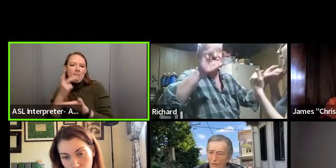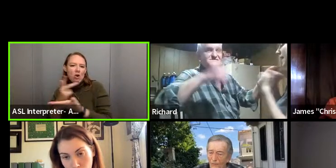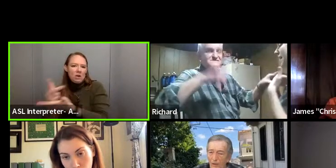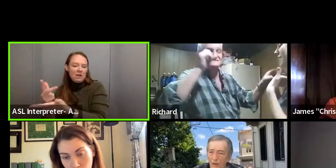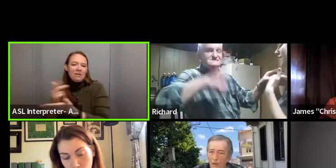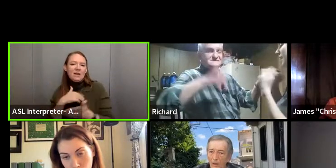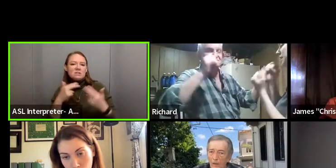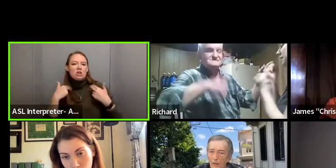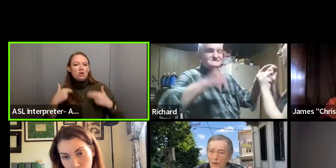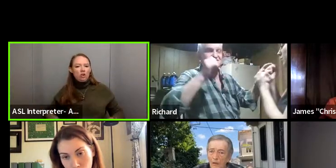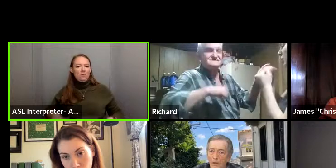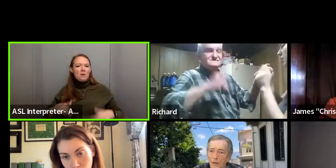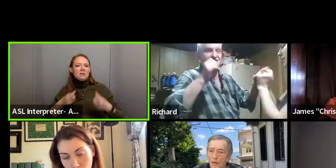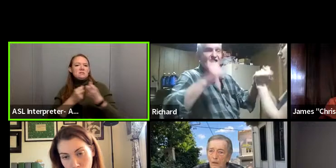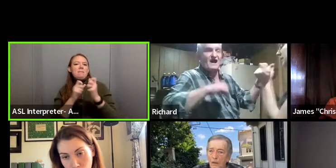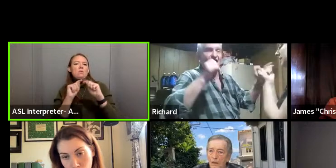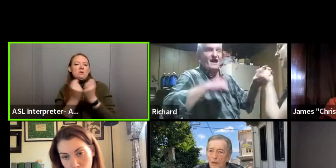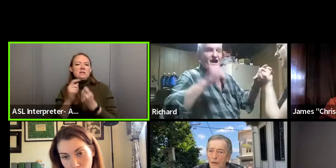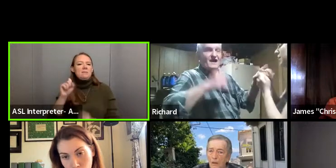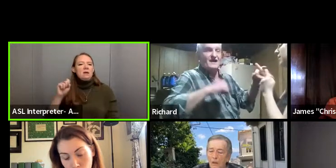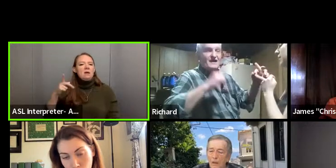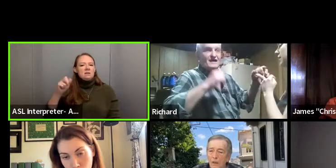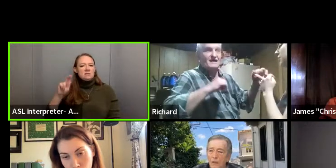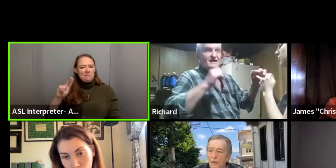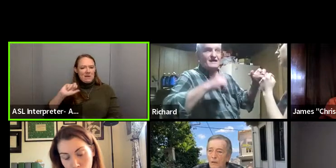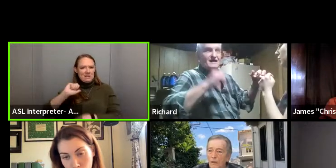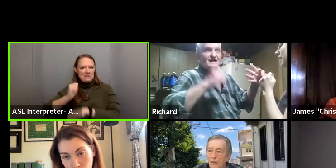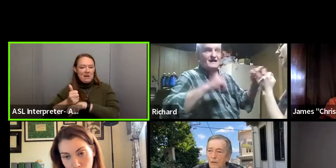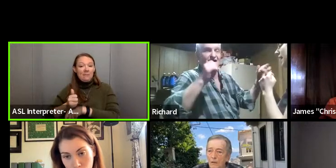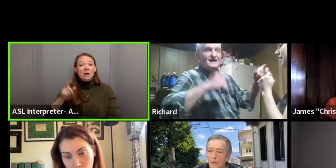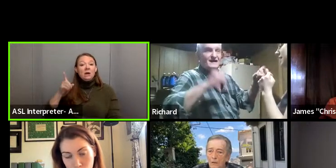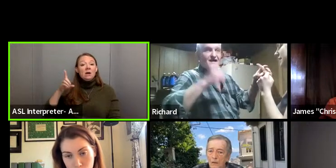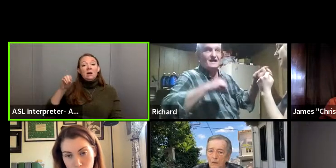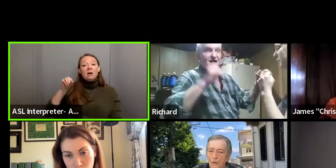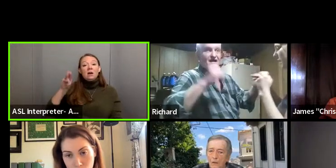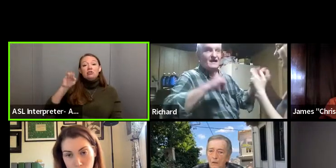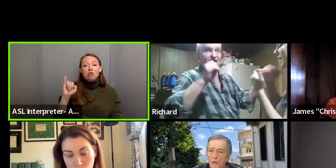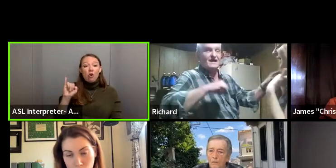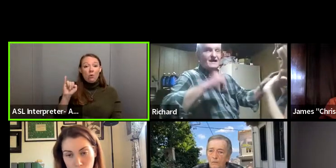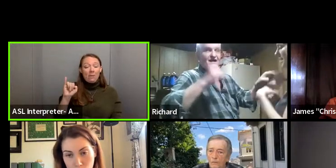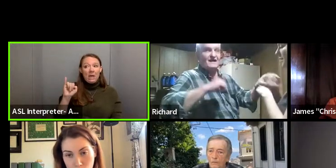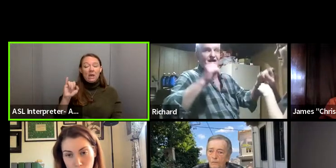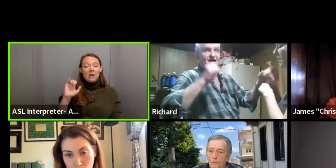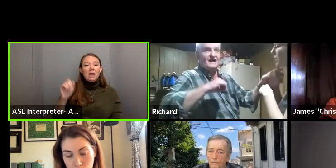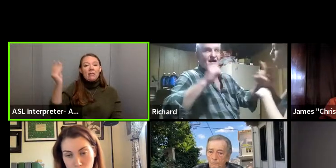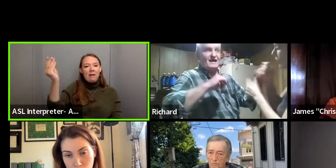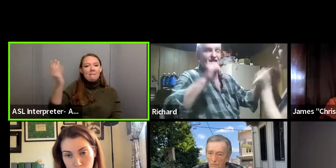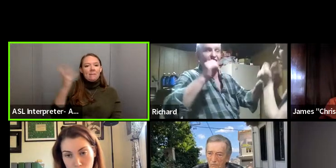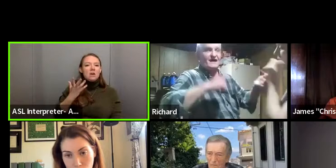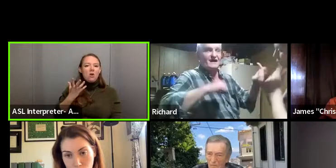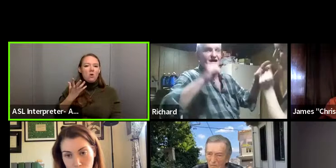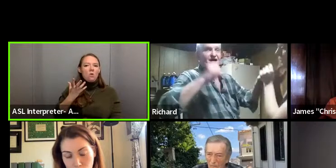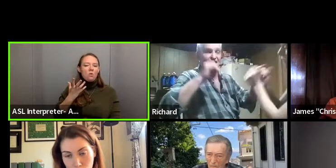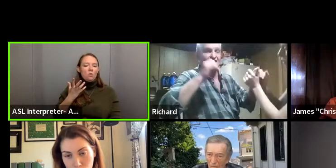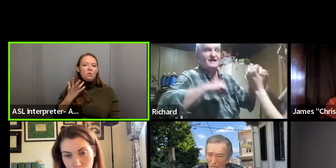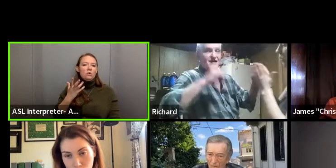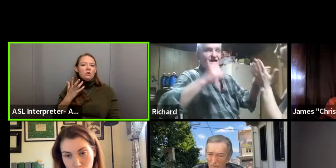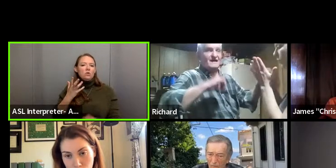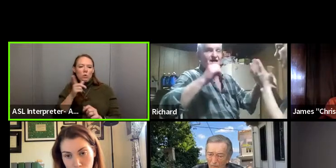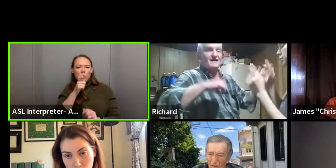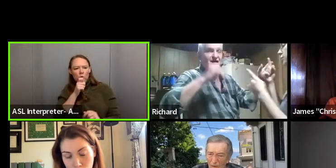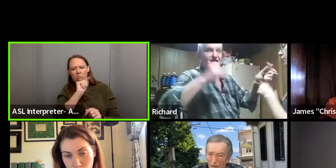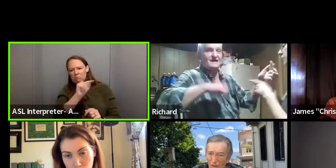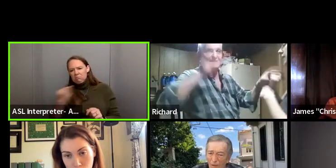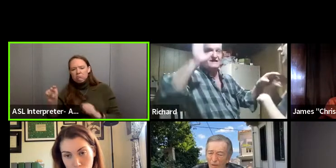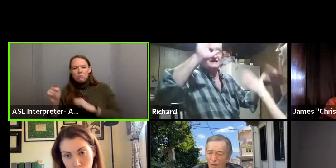and DOMI has the ability, or any city department or any individual, to pass us those incidents to utilize. And I do encourage folks to